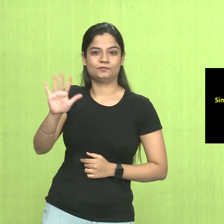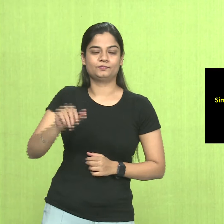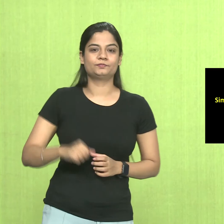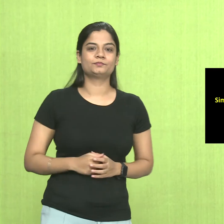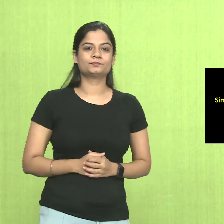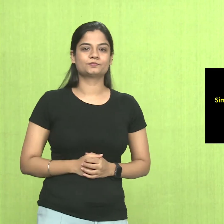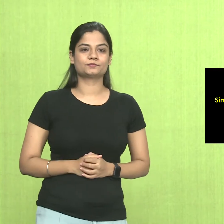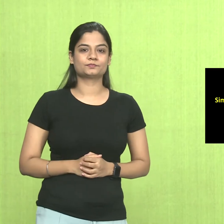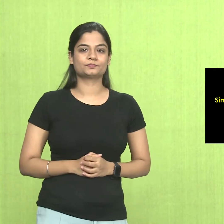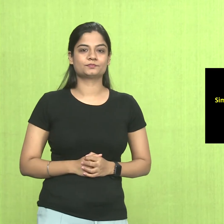And 95 degrees Celsius.